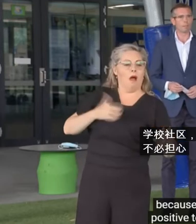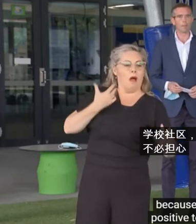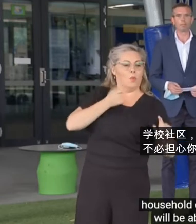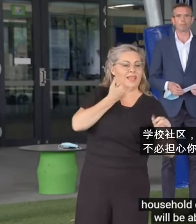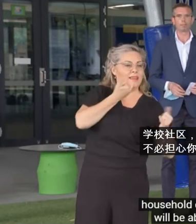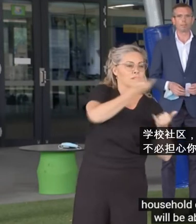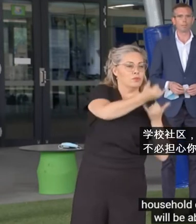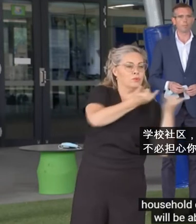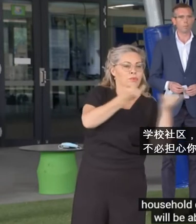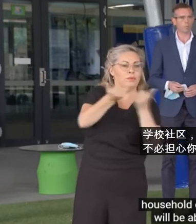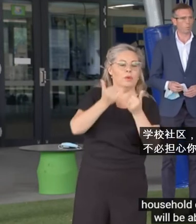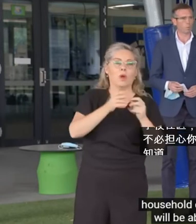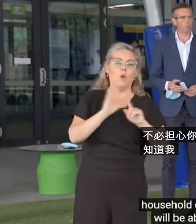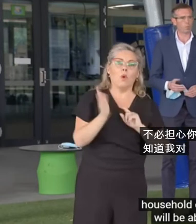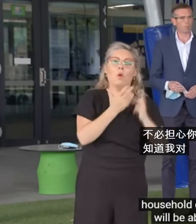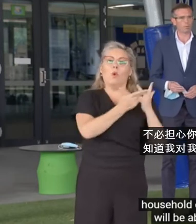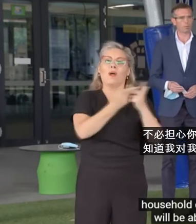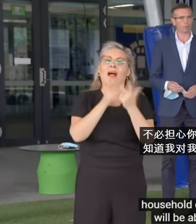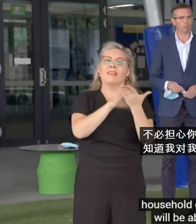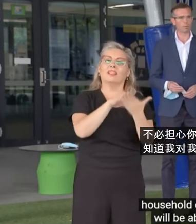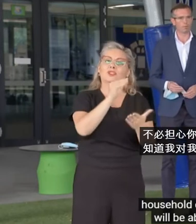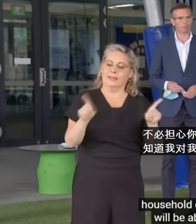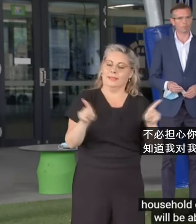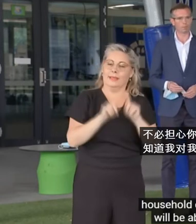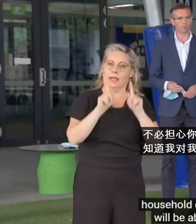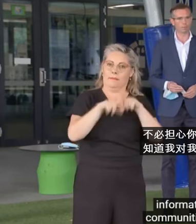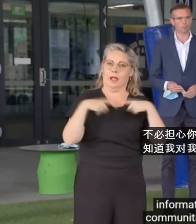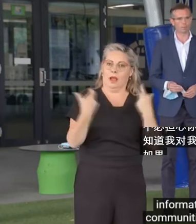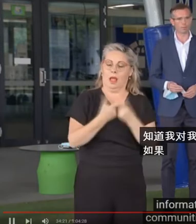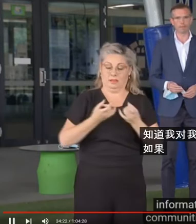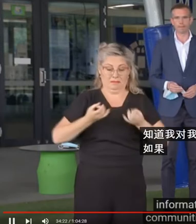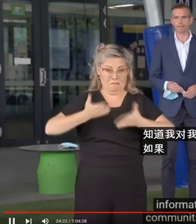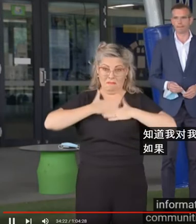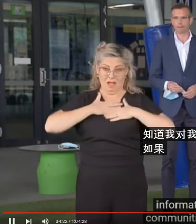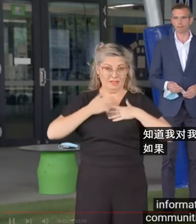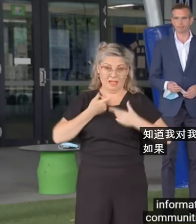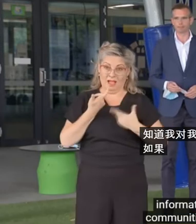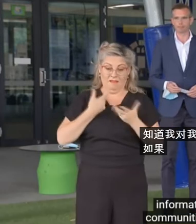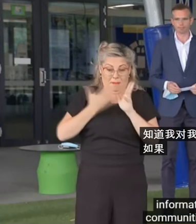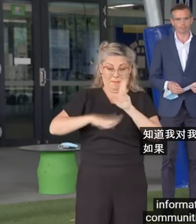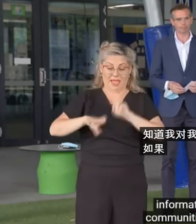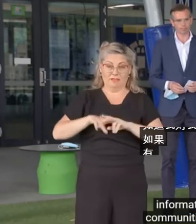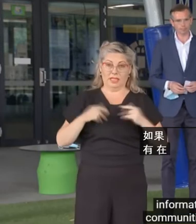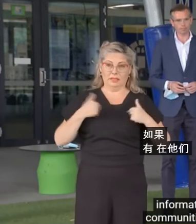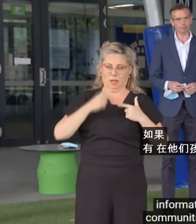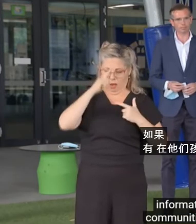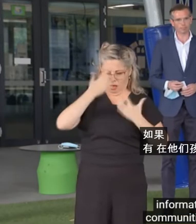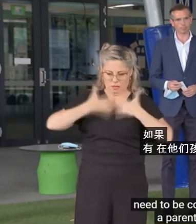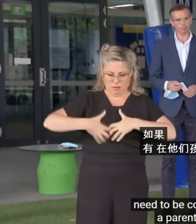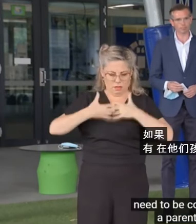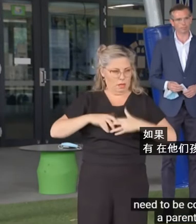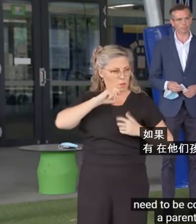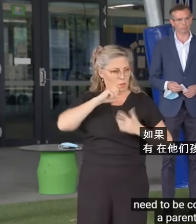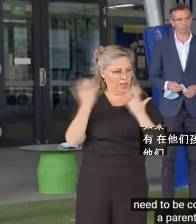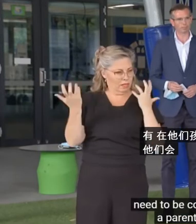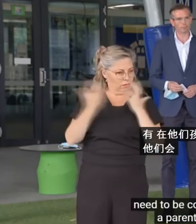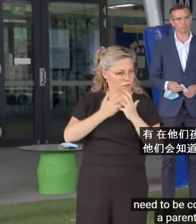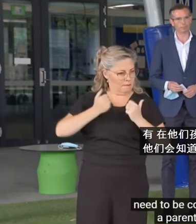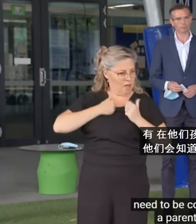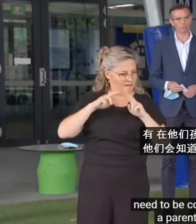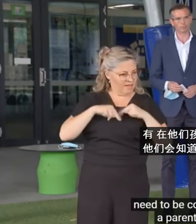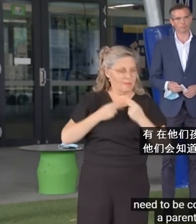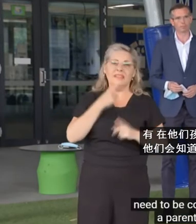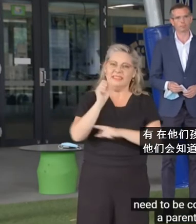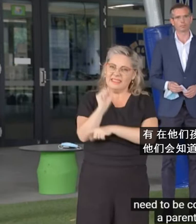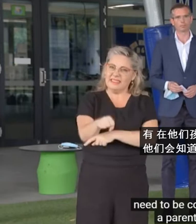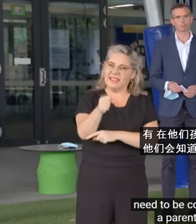to be concerned. You know, as a parent myself, I'm really confident with what we've put in place. Parents will know if there is COVID in their child's school. They will